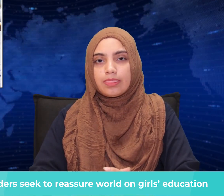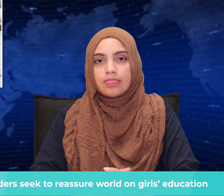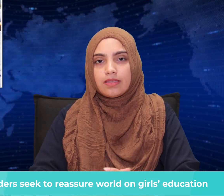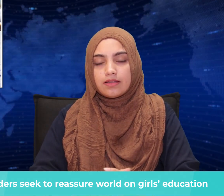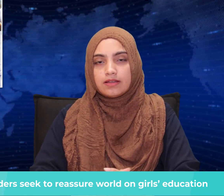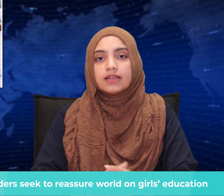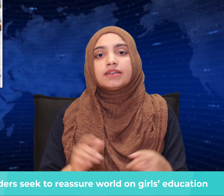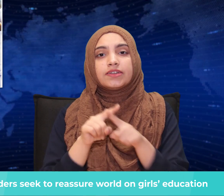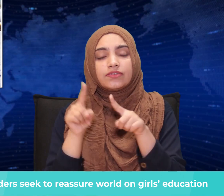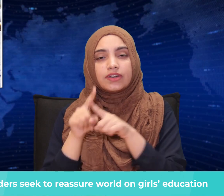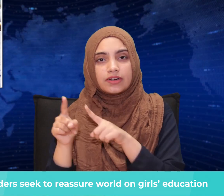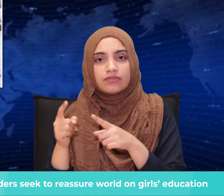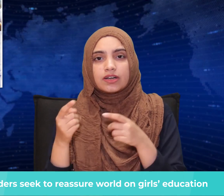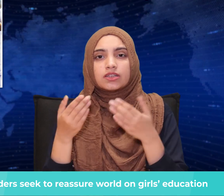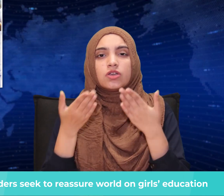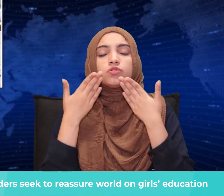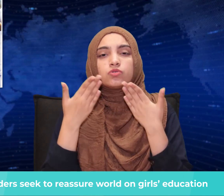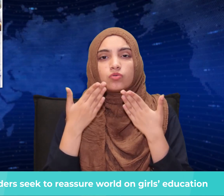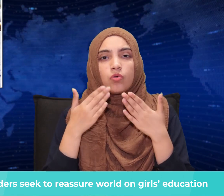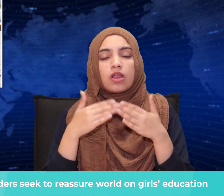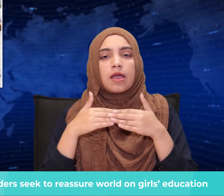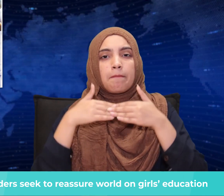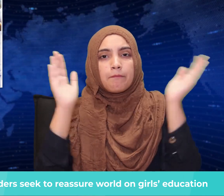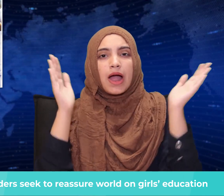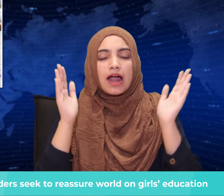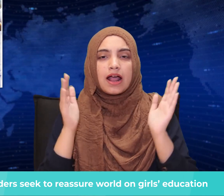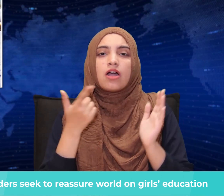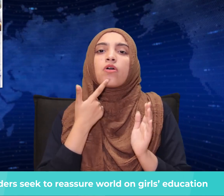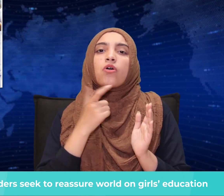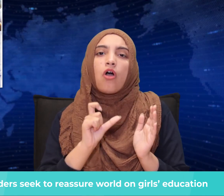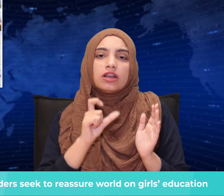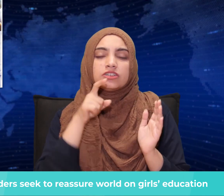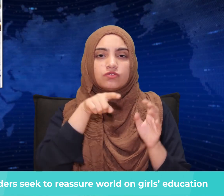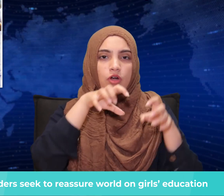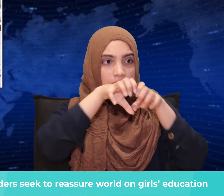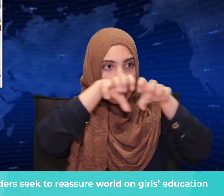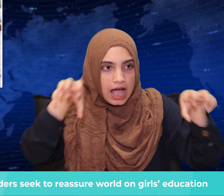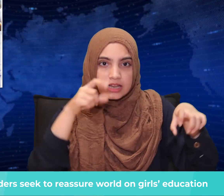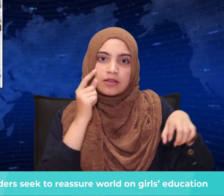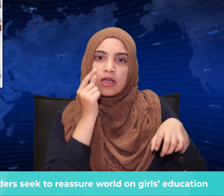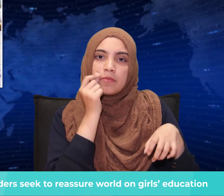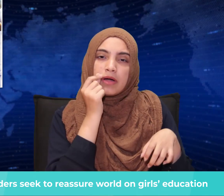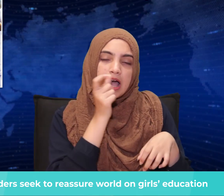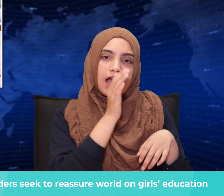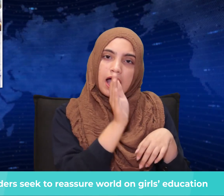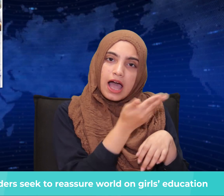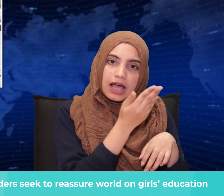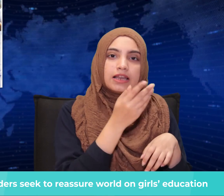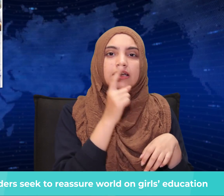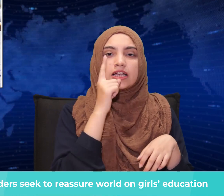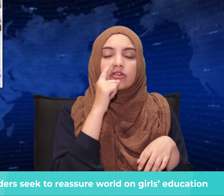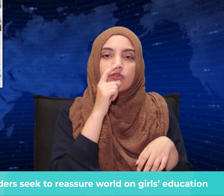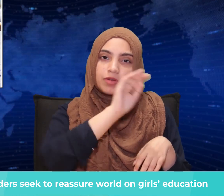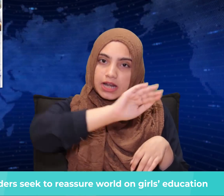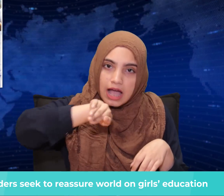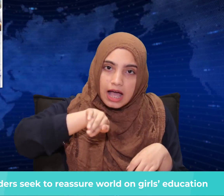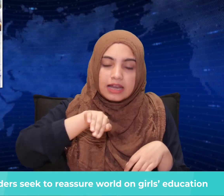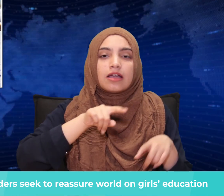Separate high schools would be opened for girls, he added, but clarified that the Taliban would not restrict women